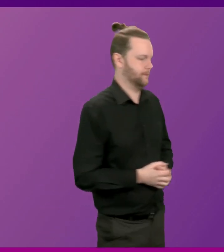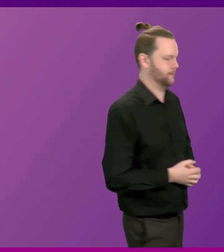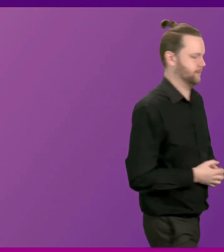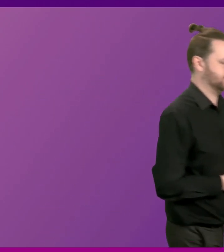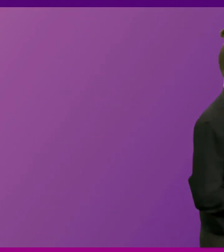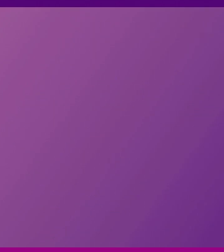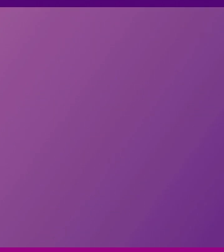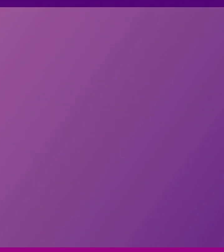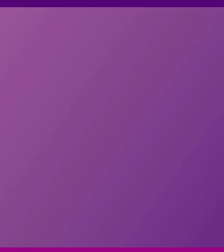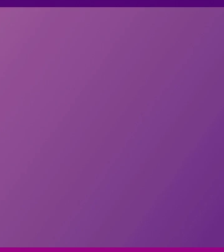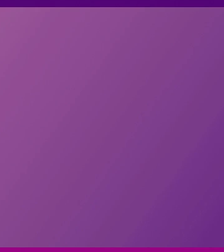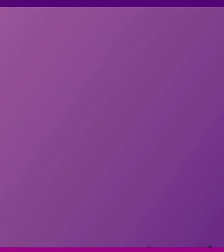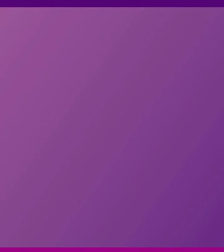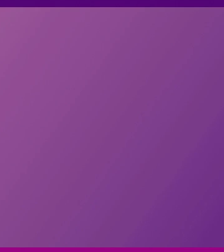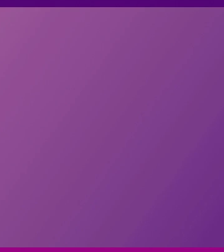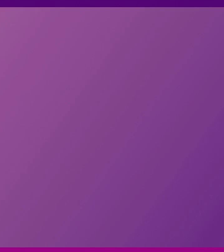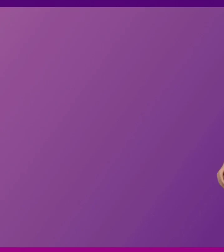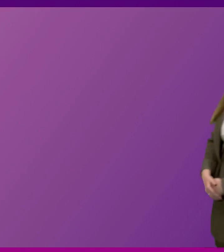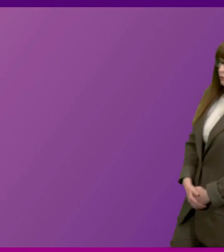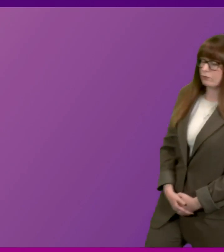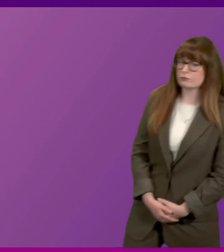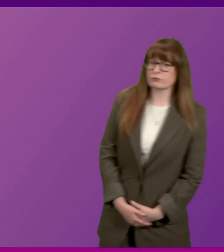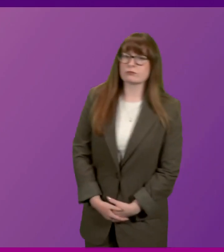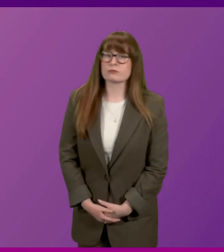Lucy would like to come in. Yeah.